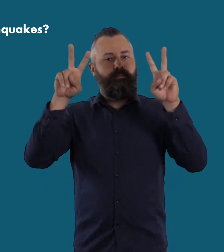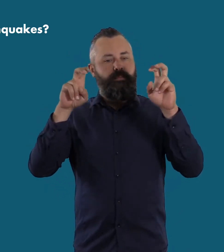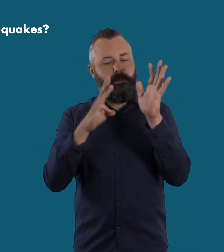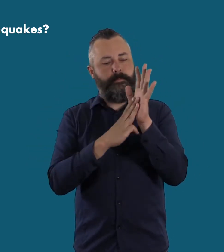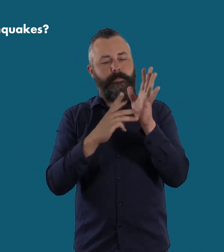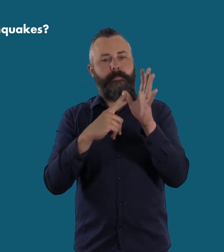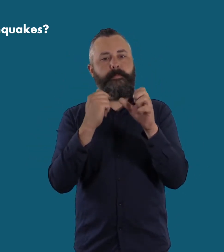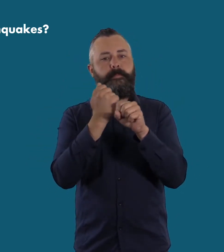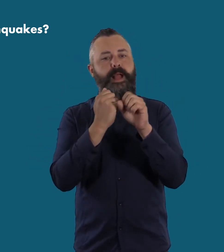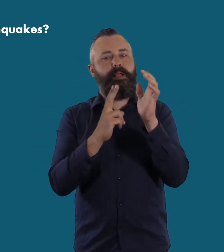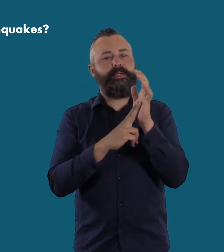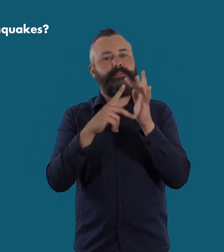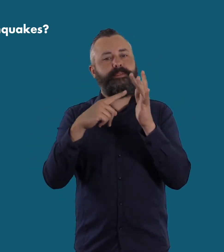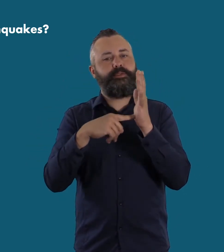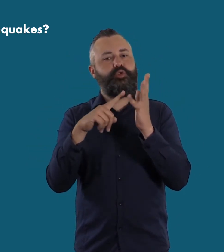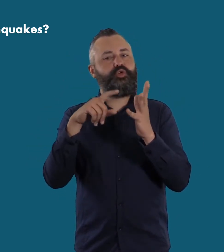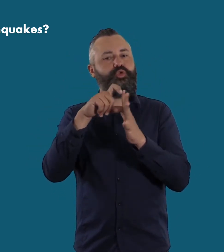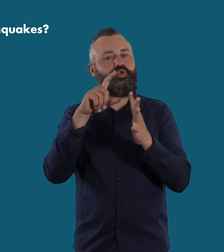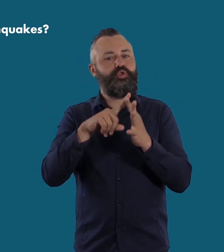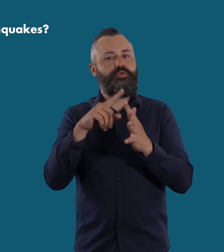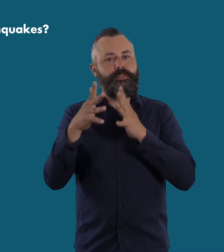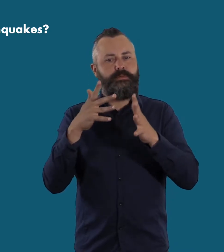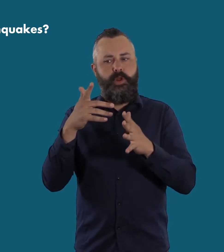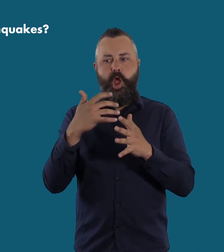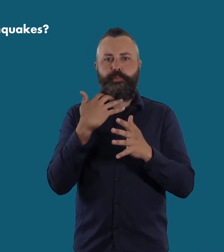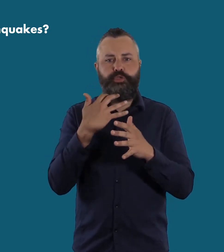Earthquakes are compared by its magnitude, the energy released,